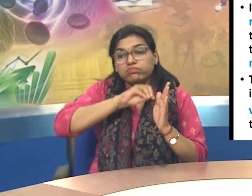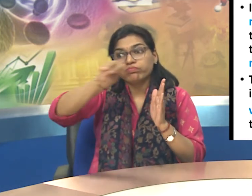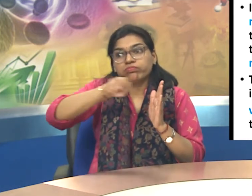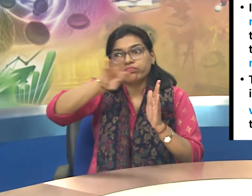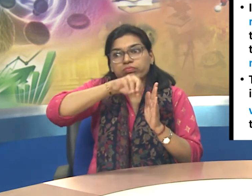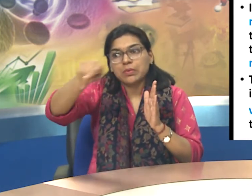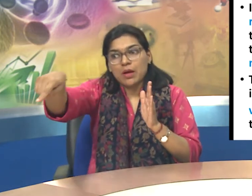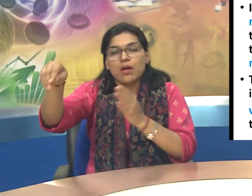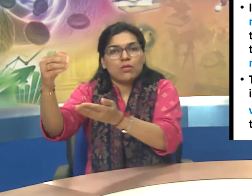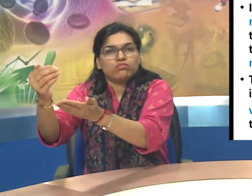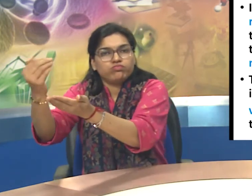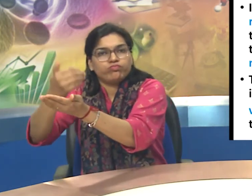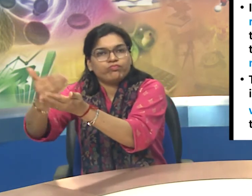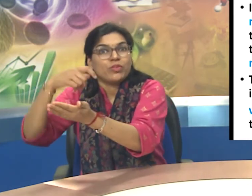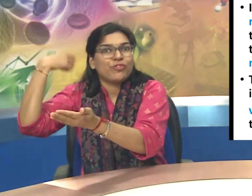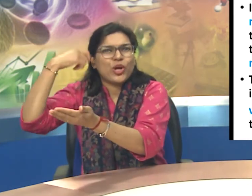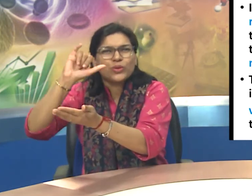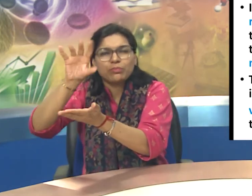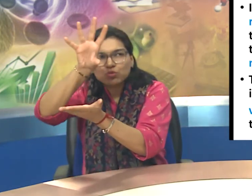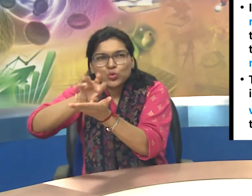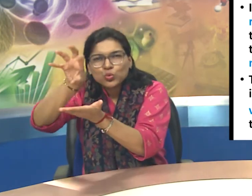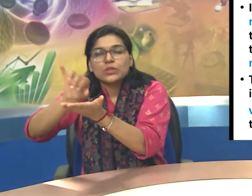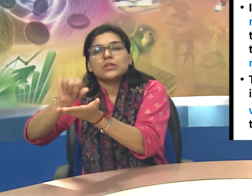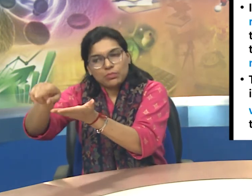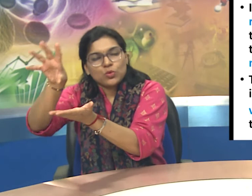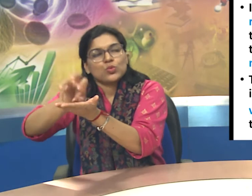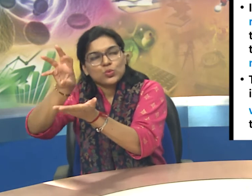It records and stores